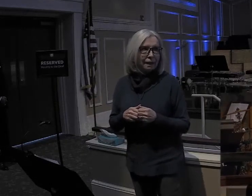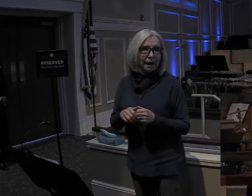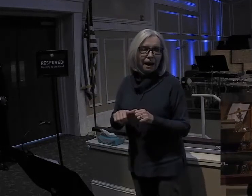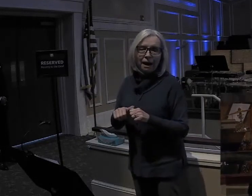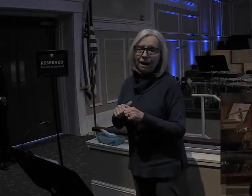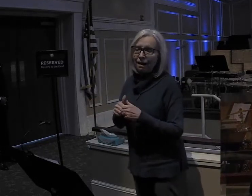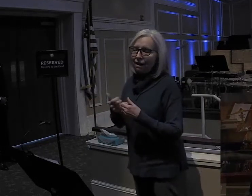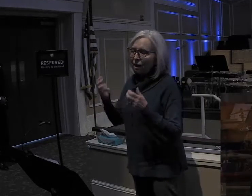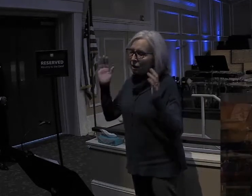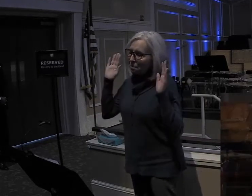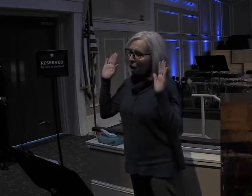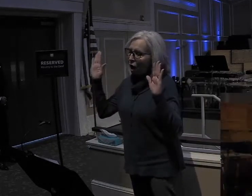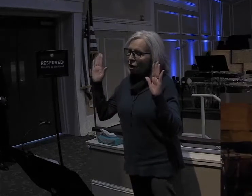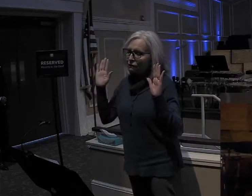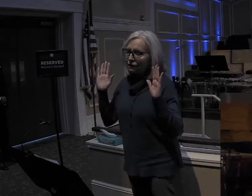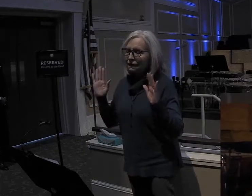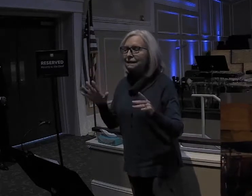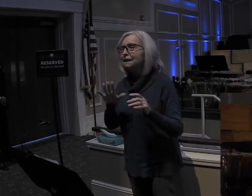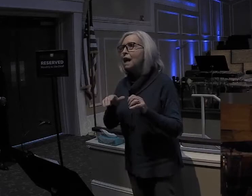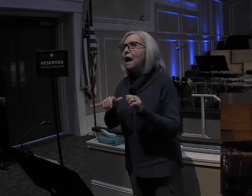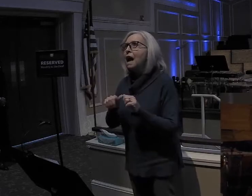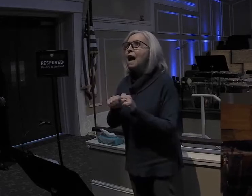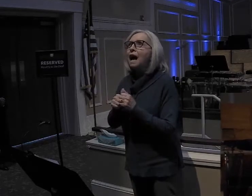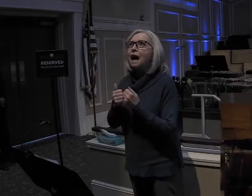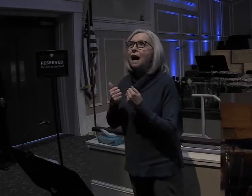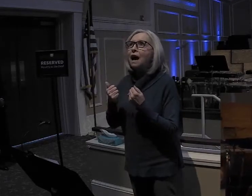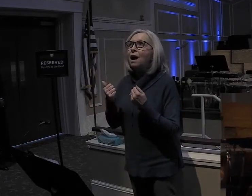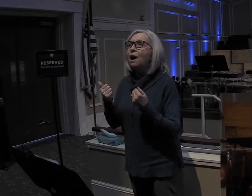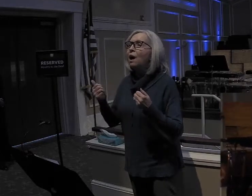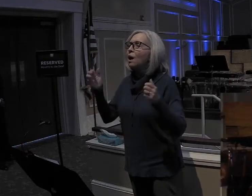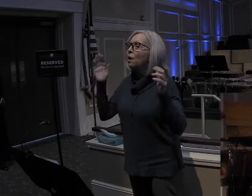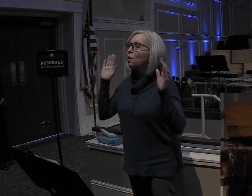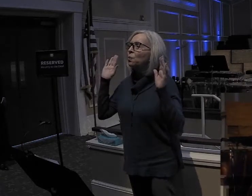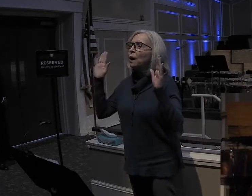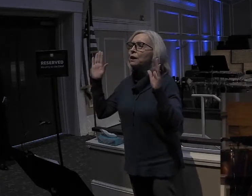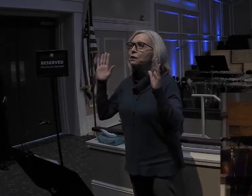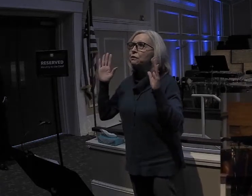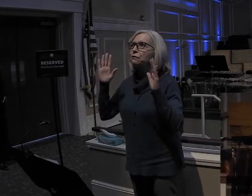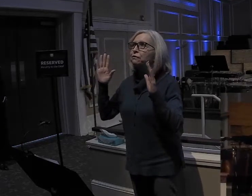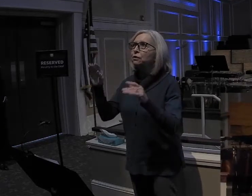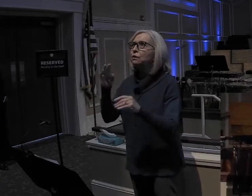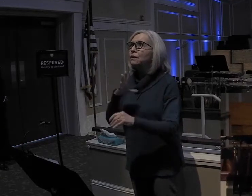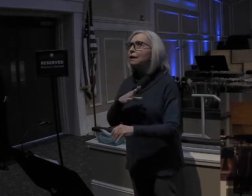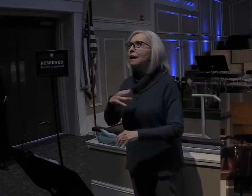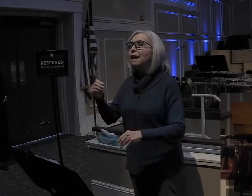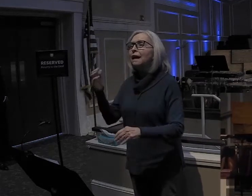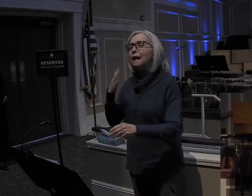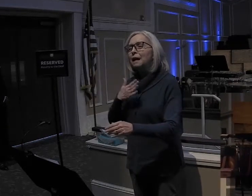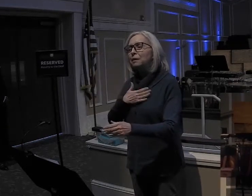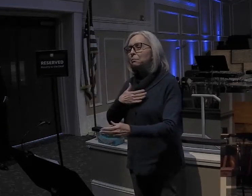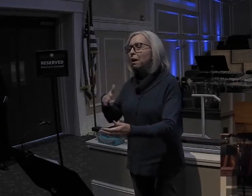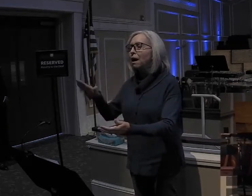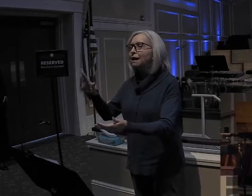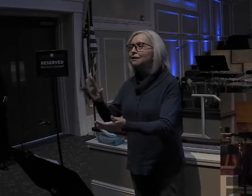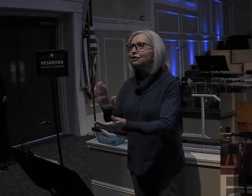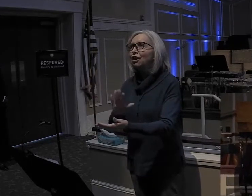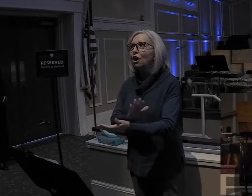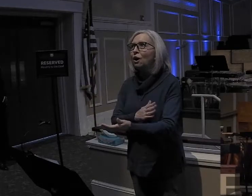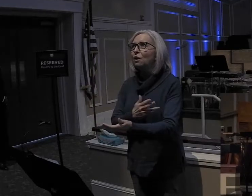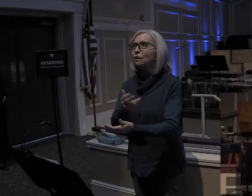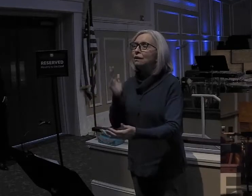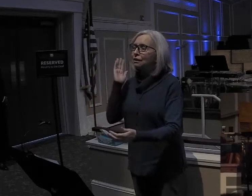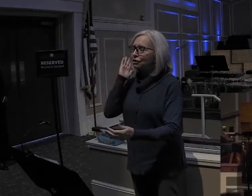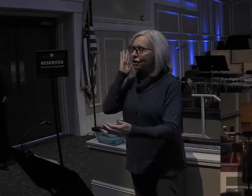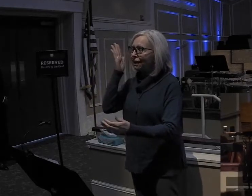And how marvelous, how wonderful, and my